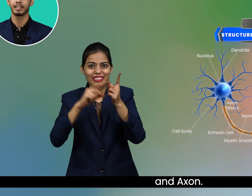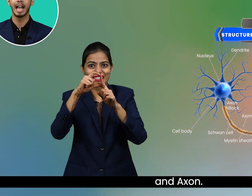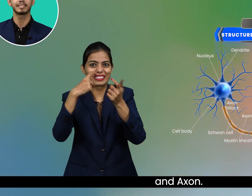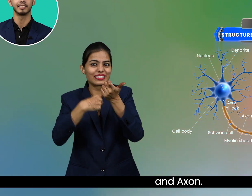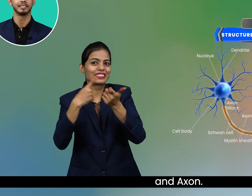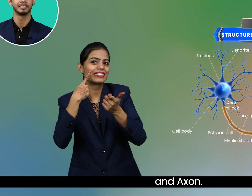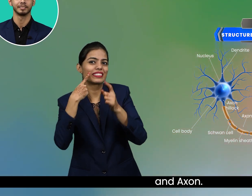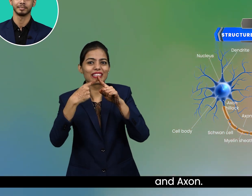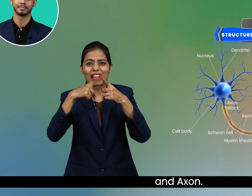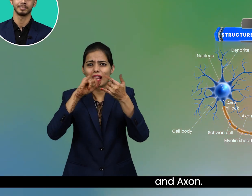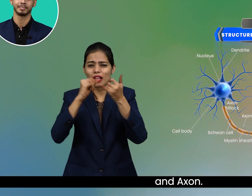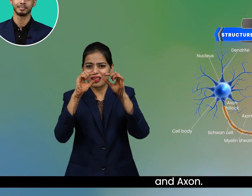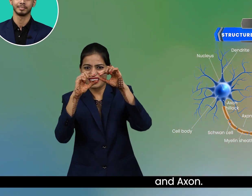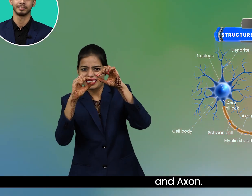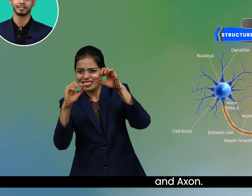and axon.